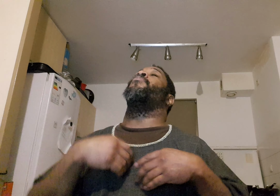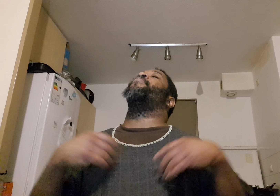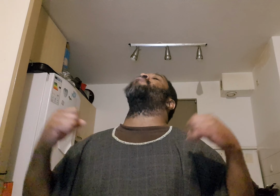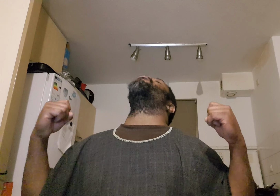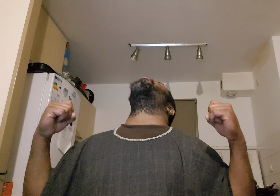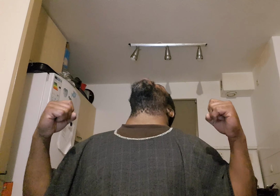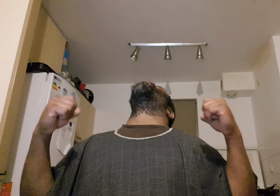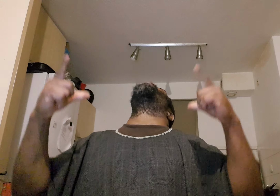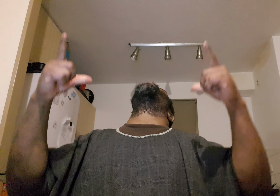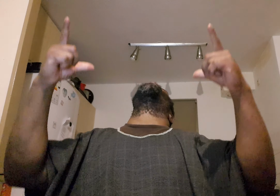be